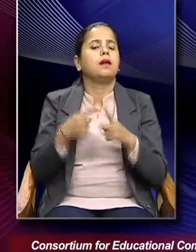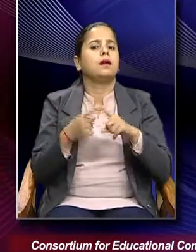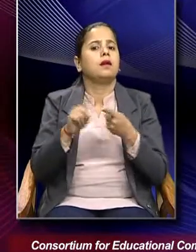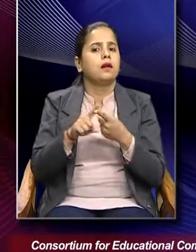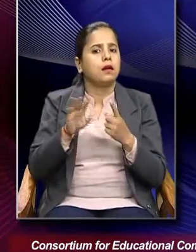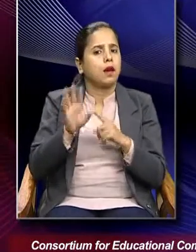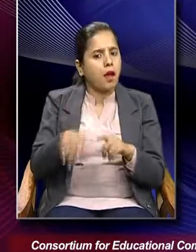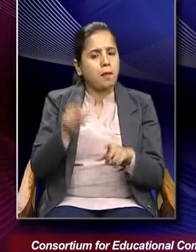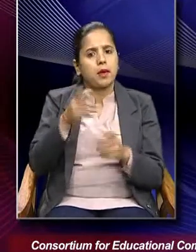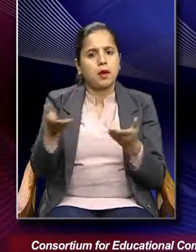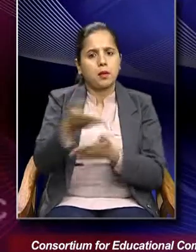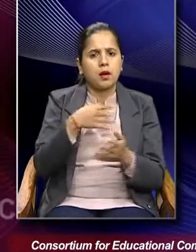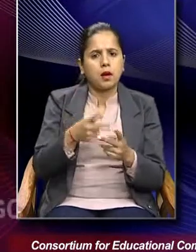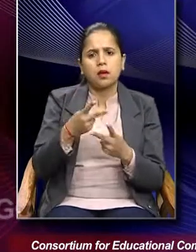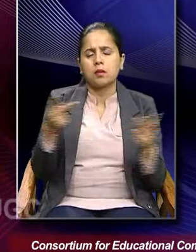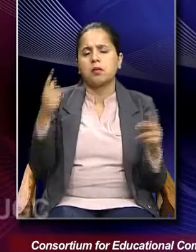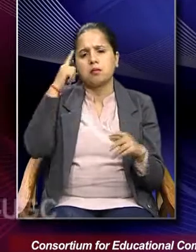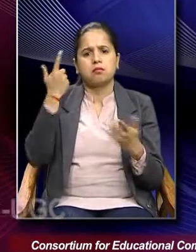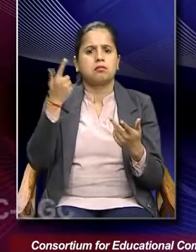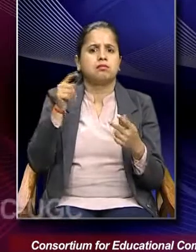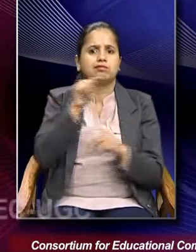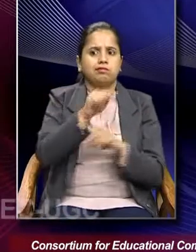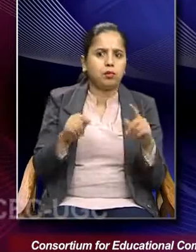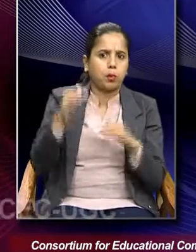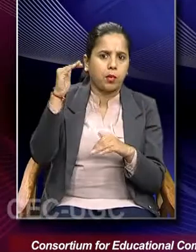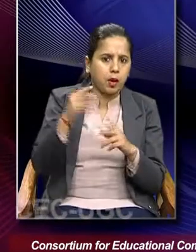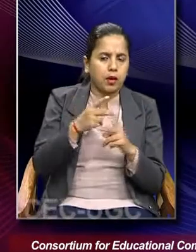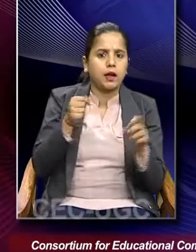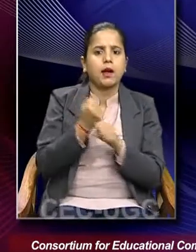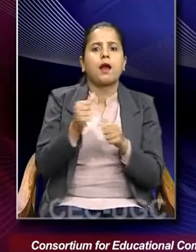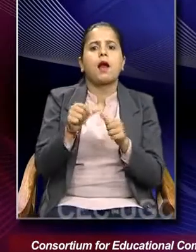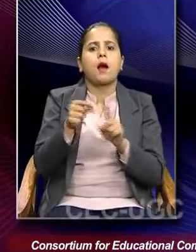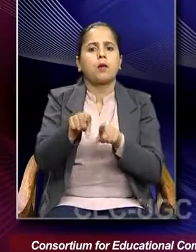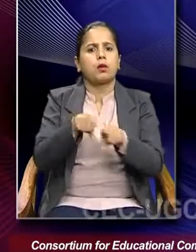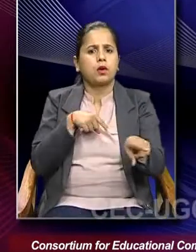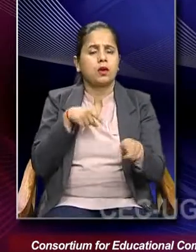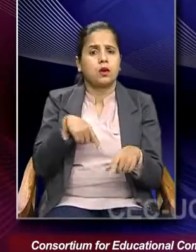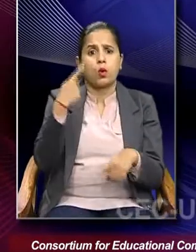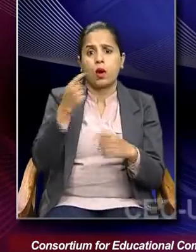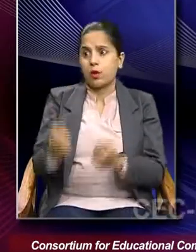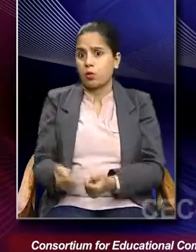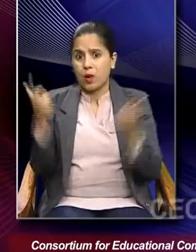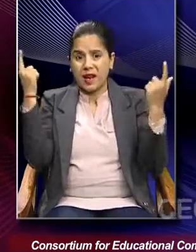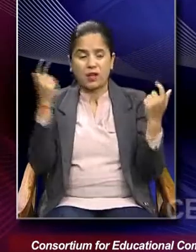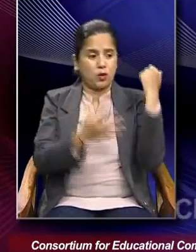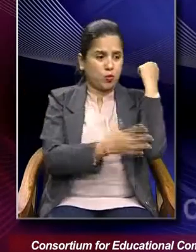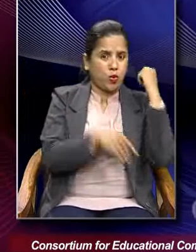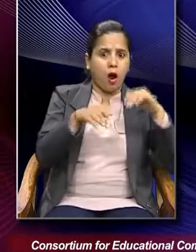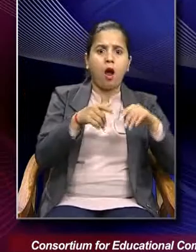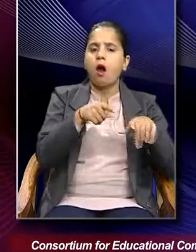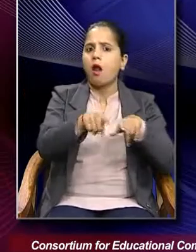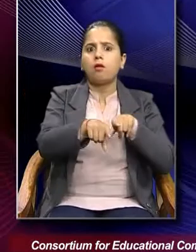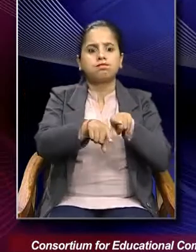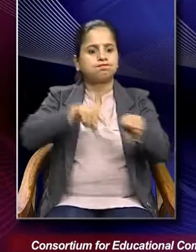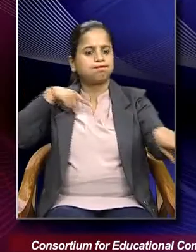compete for domination, right? And the gap between the rich and poor is high. So the government is